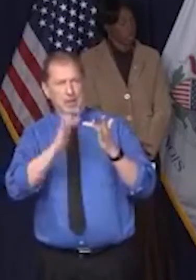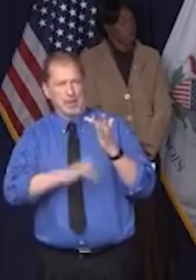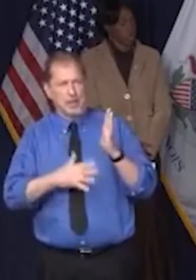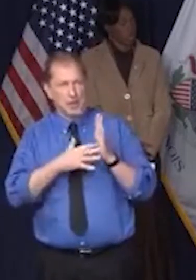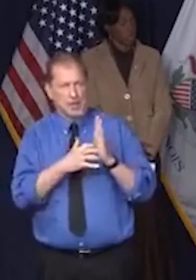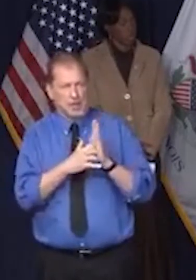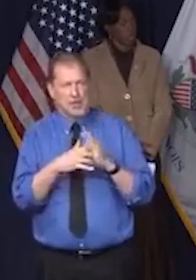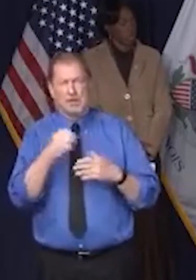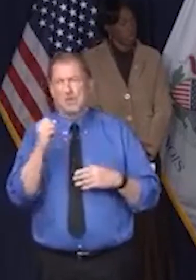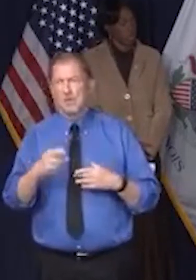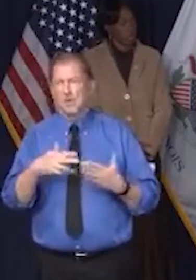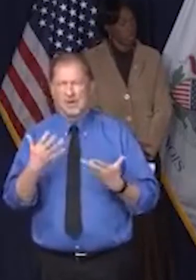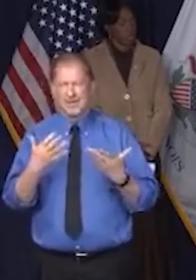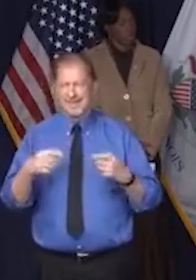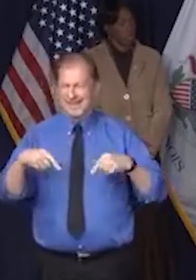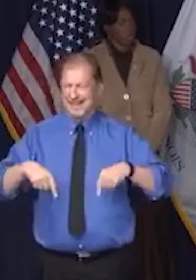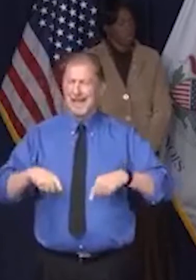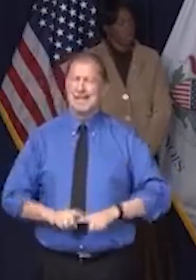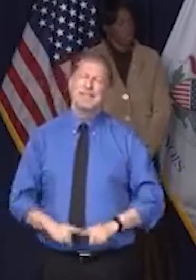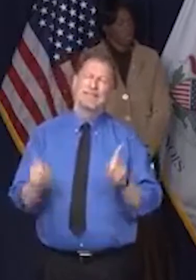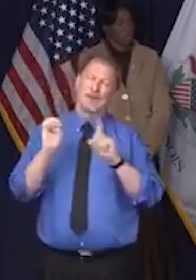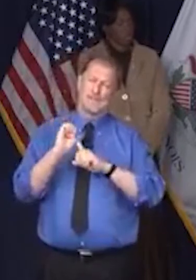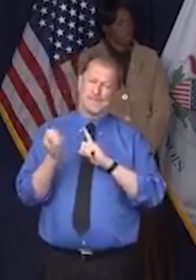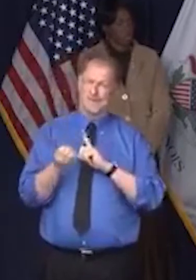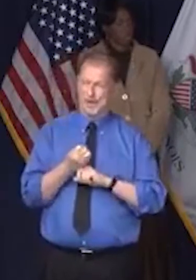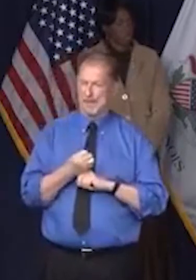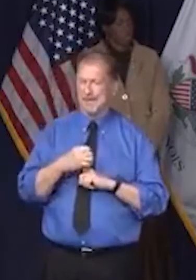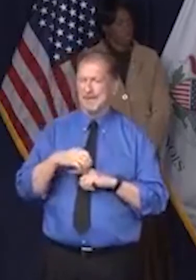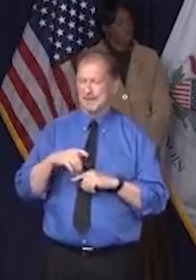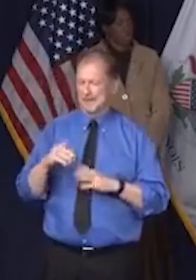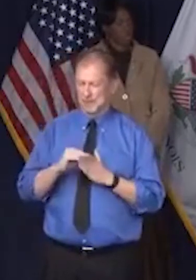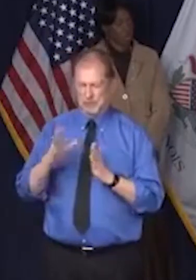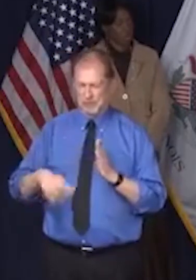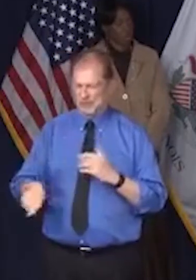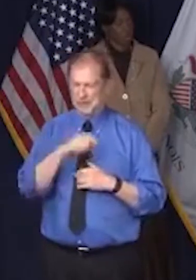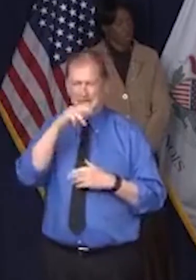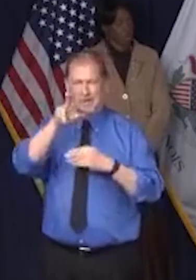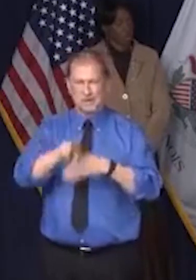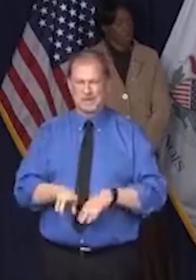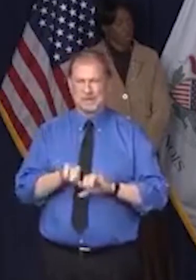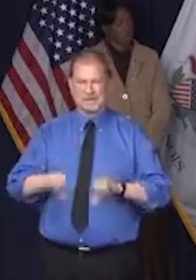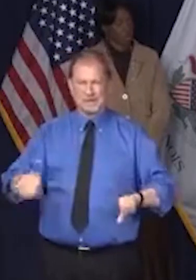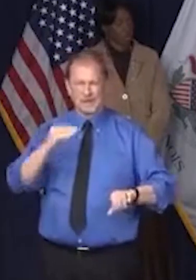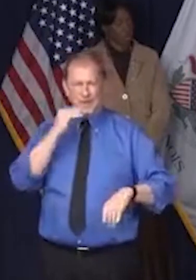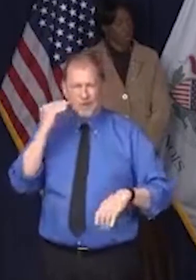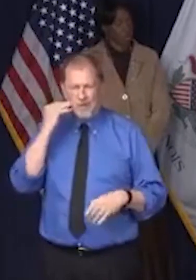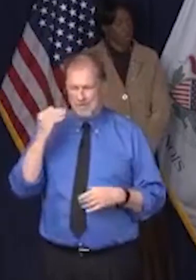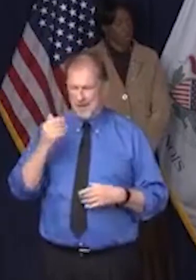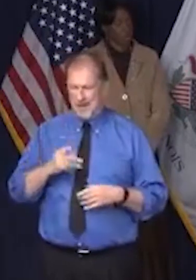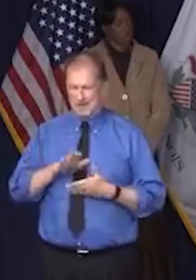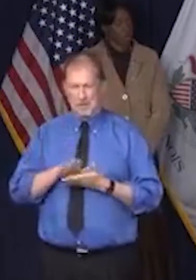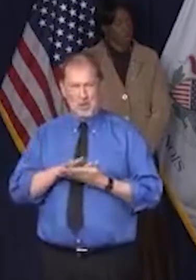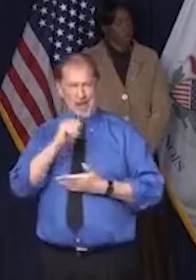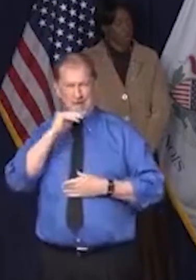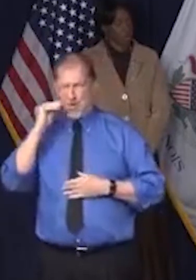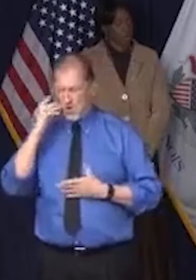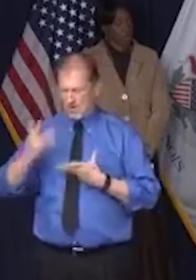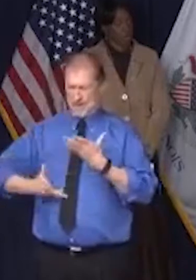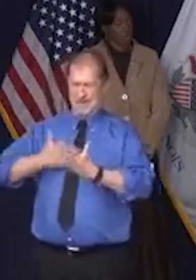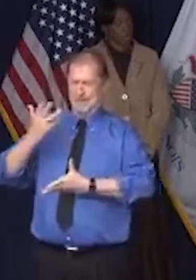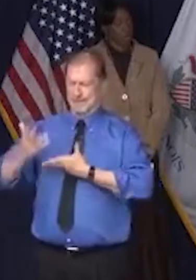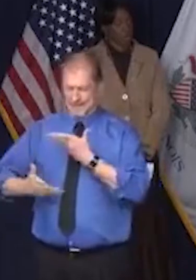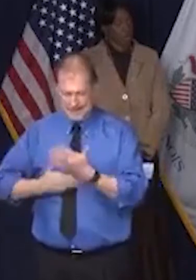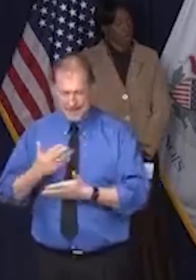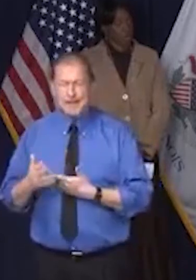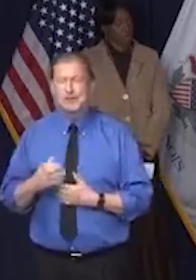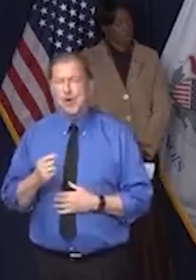these are sometimes difficult circumstances. People are not used to, kids are not used to being home and doing schooling, and so there needs to be